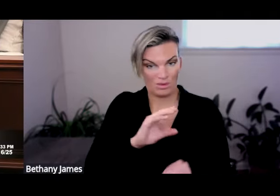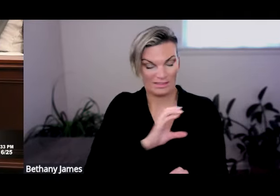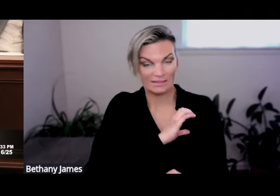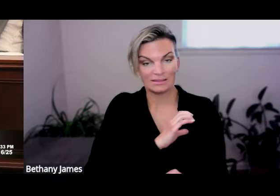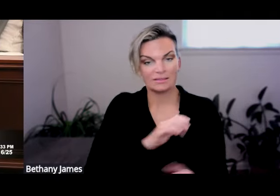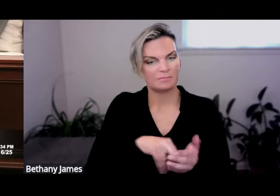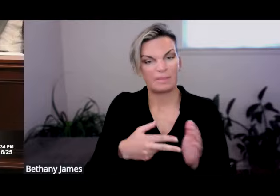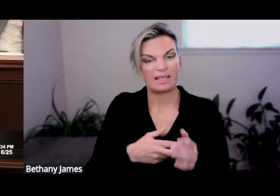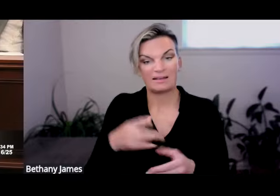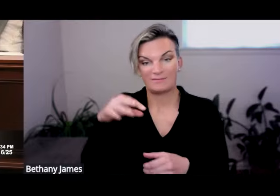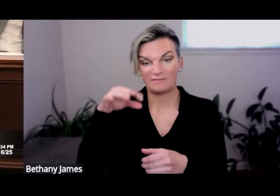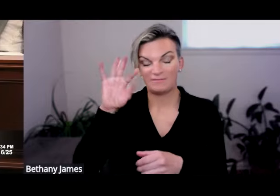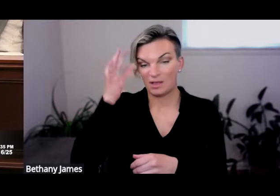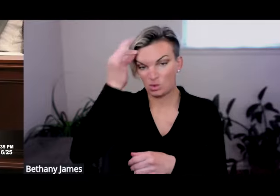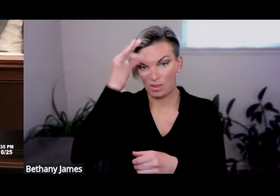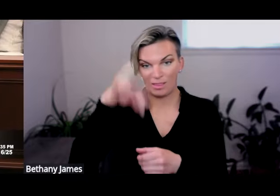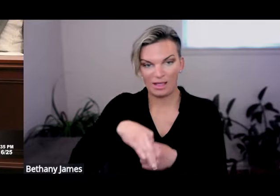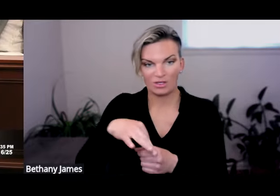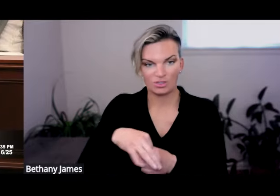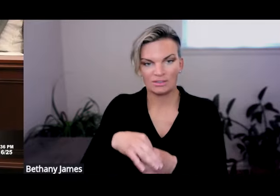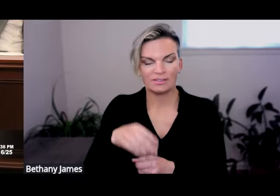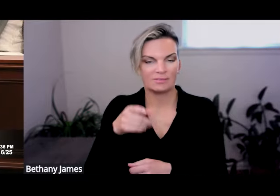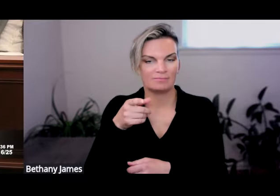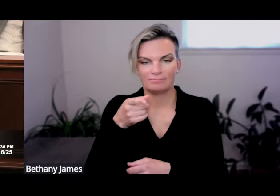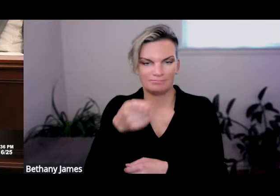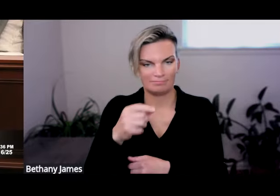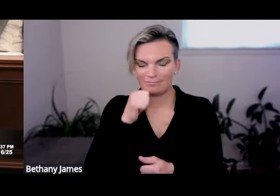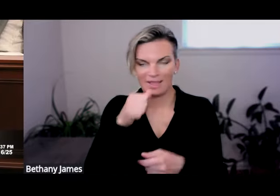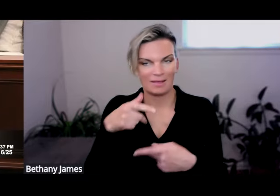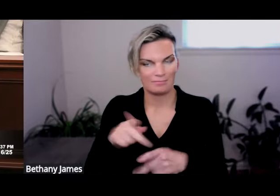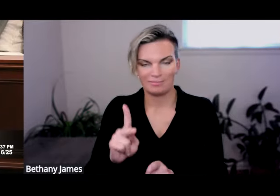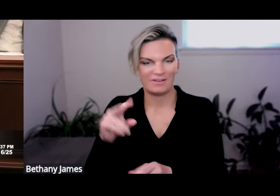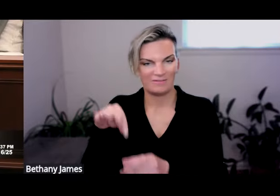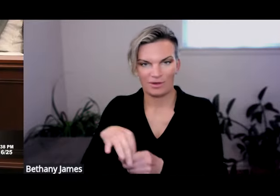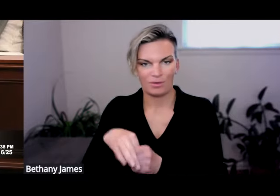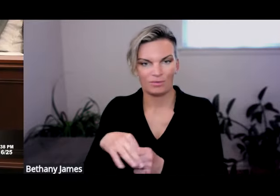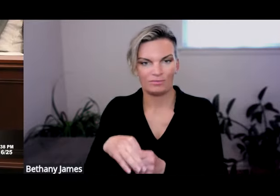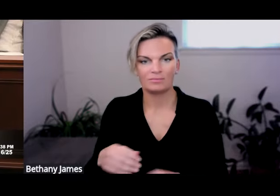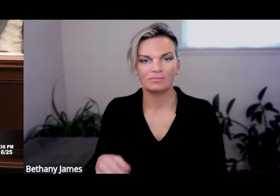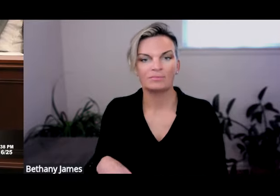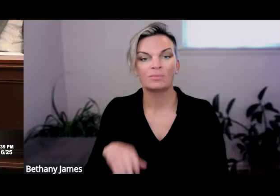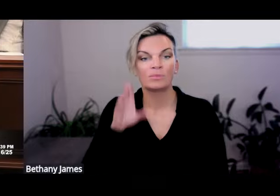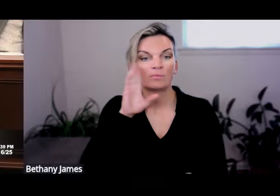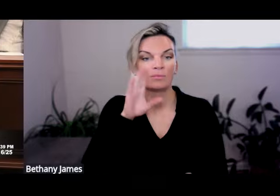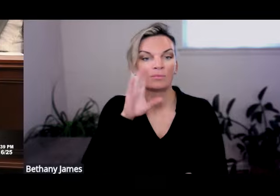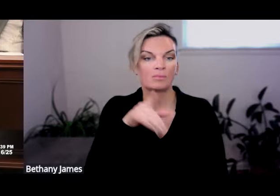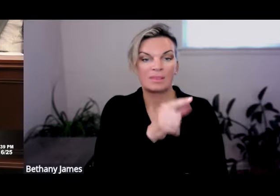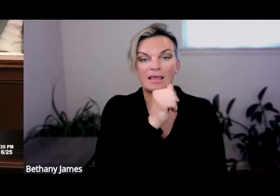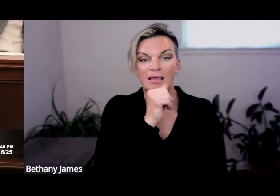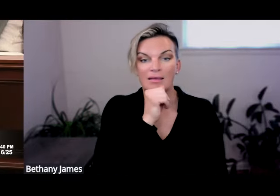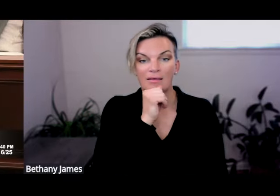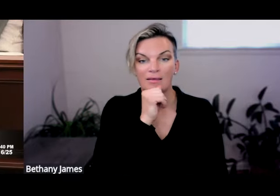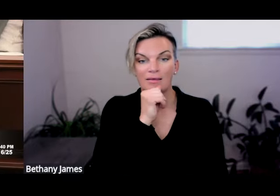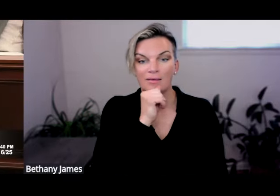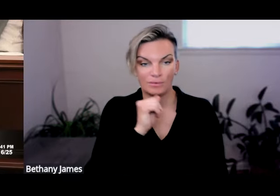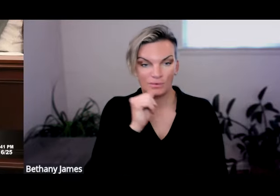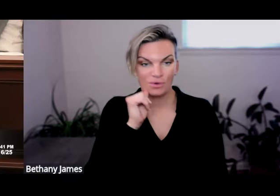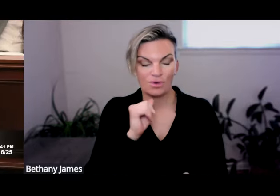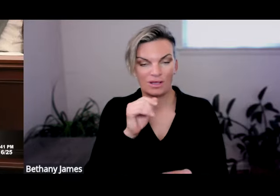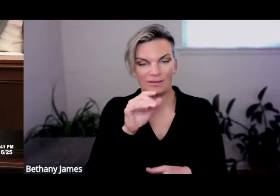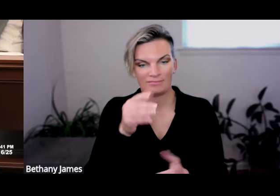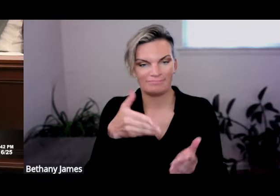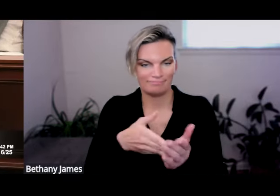mandates that you not check in Arizona where they had this specific litigation. But you're not allowed